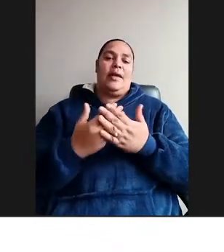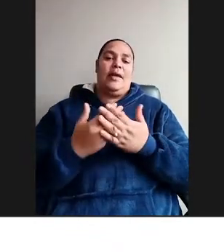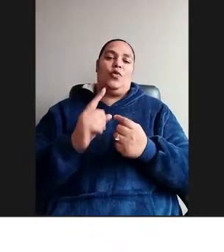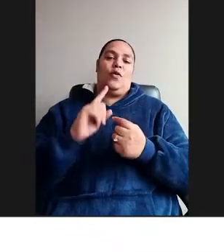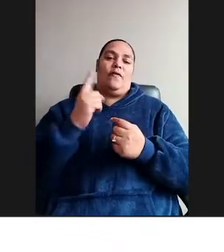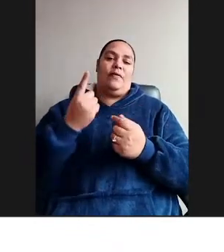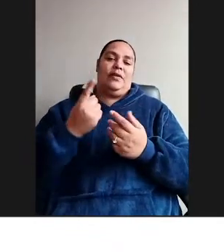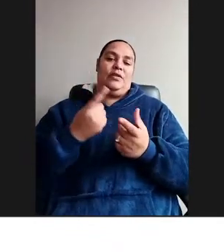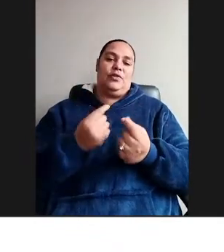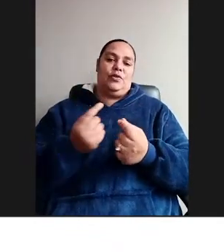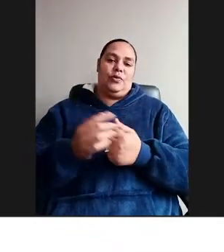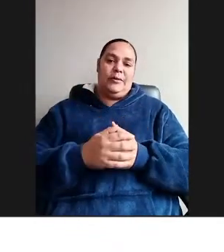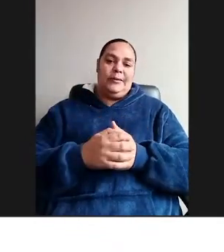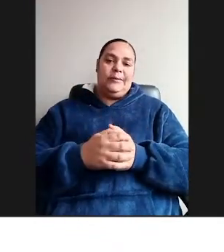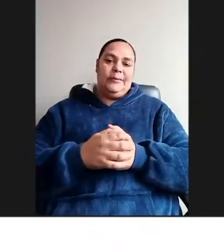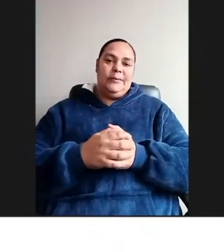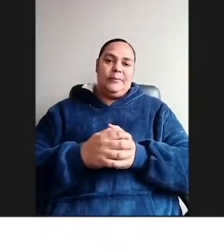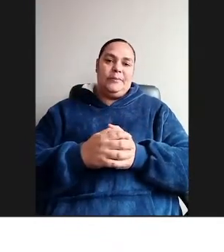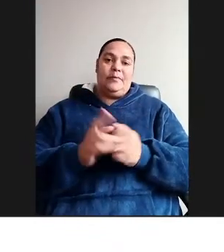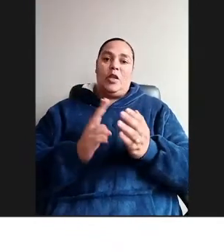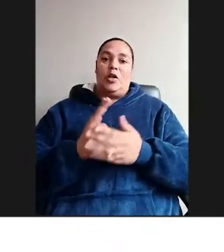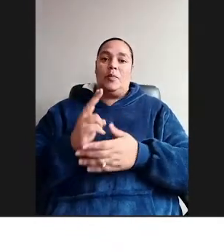much. Honourable Syed.